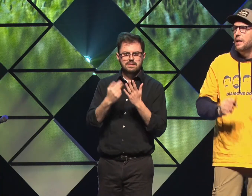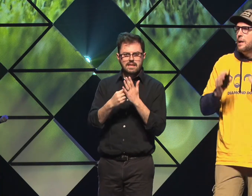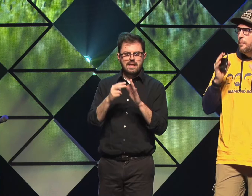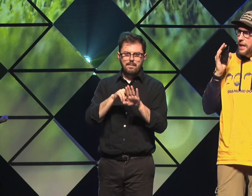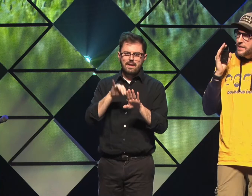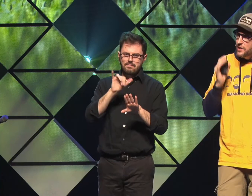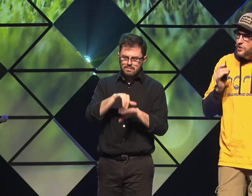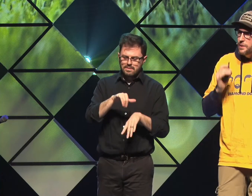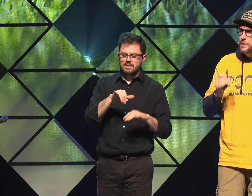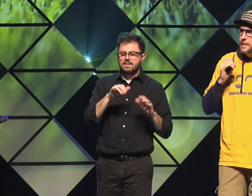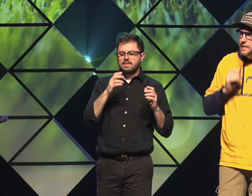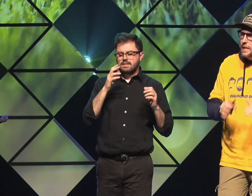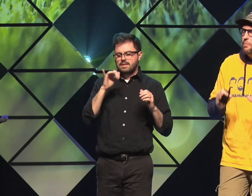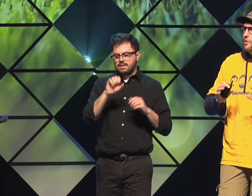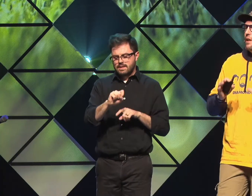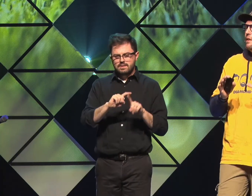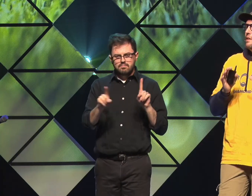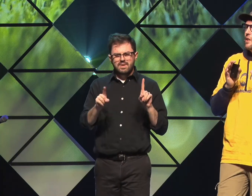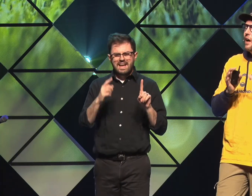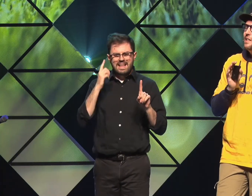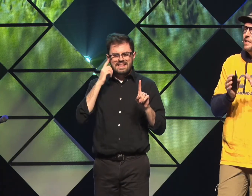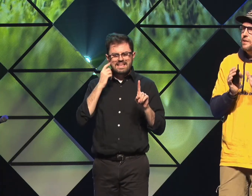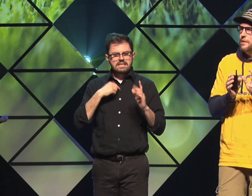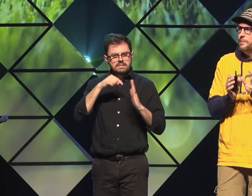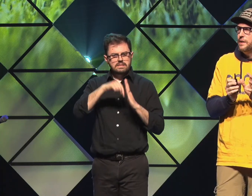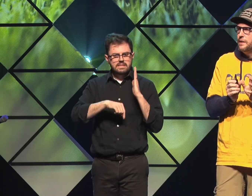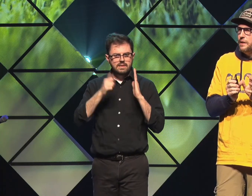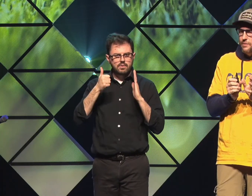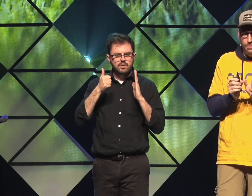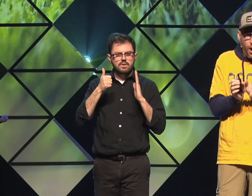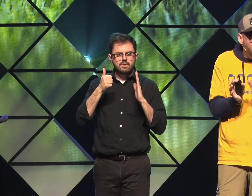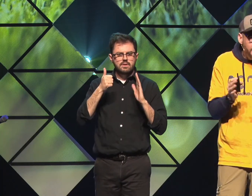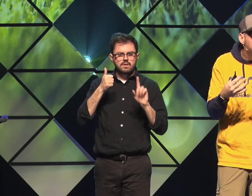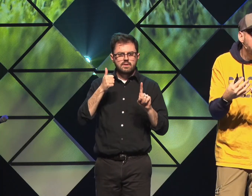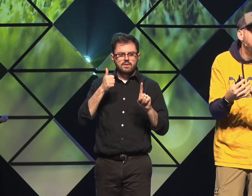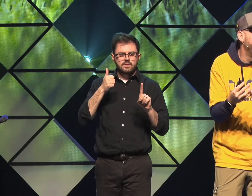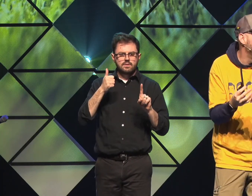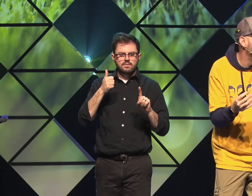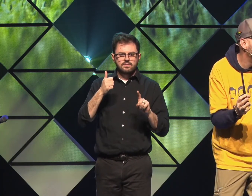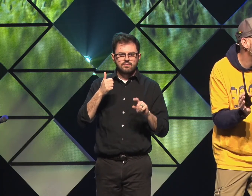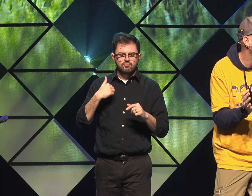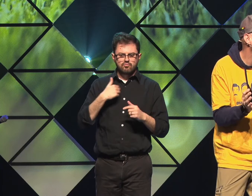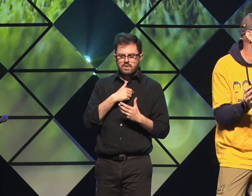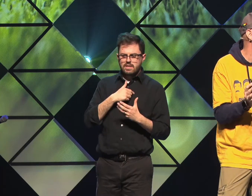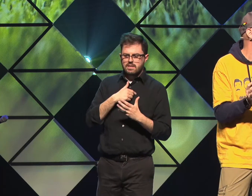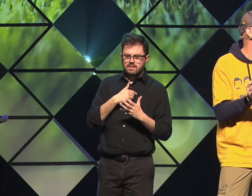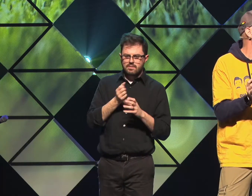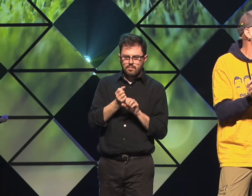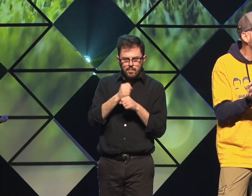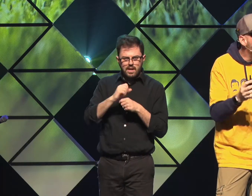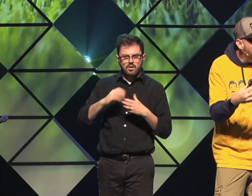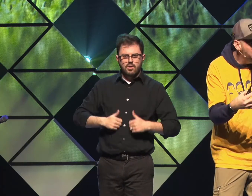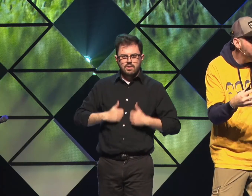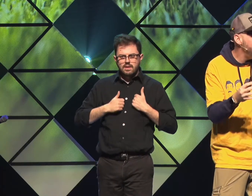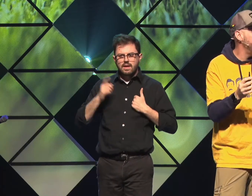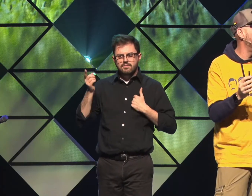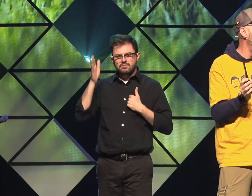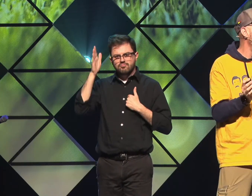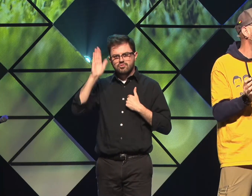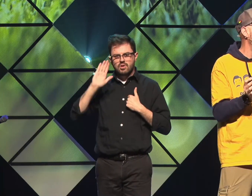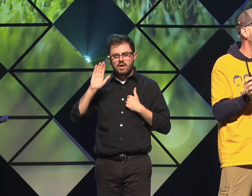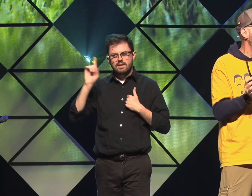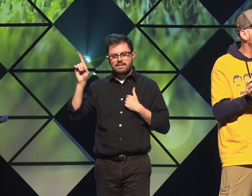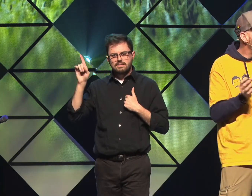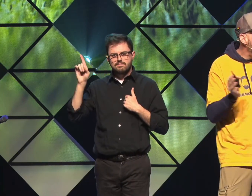that. But I think there's something deeper, that God is the potting, the shaping